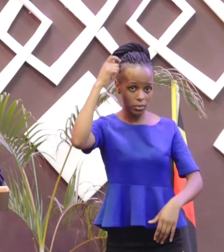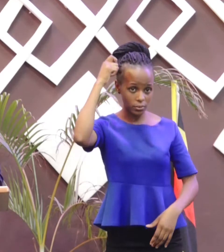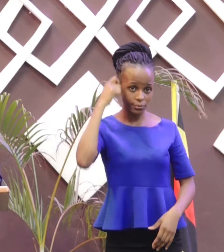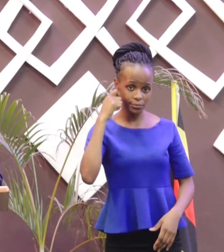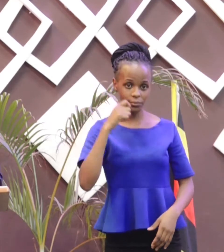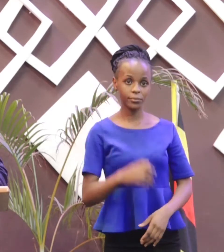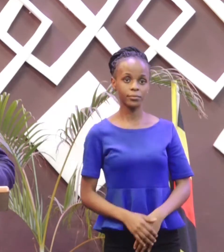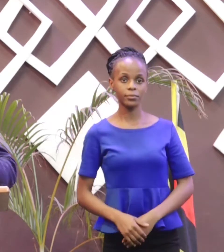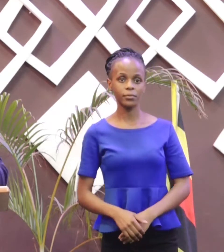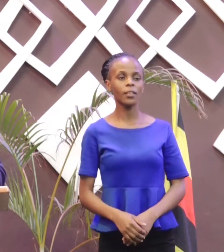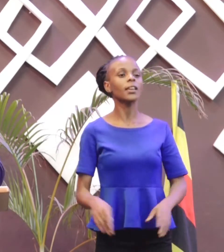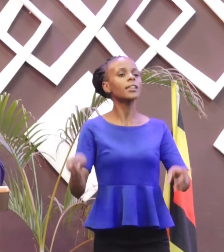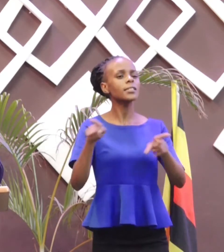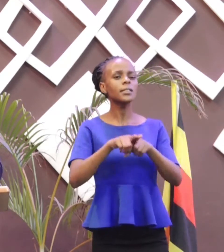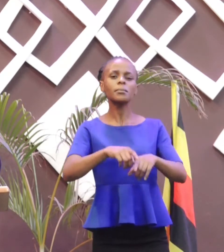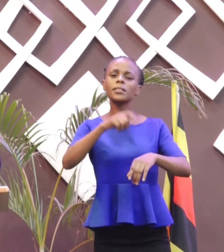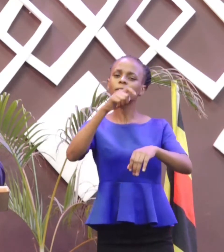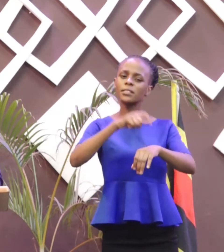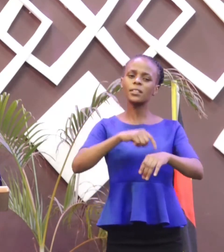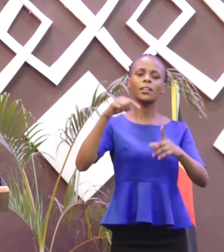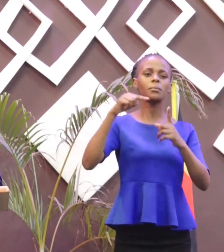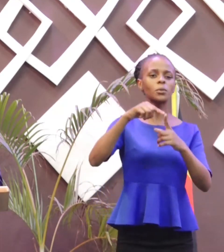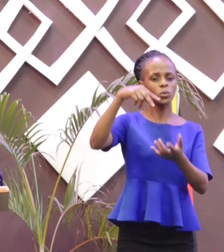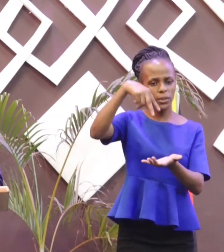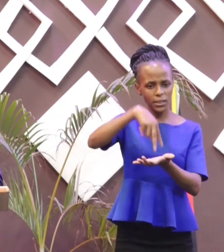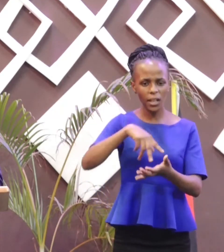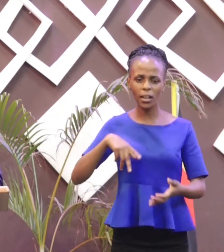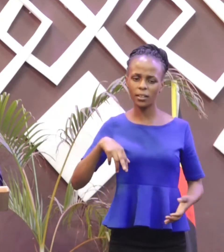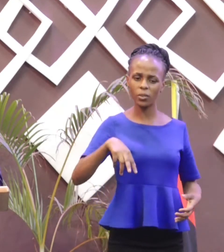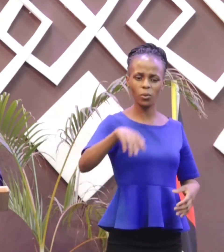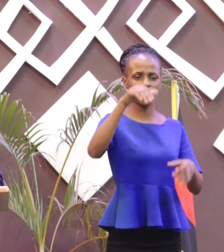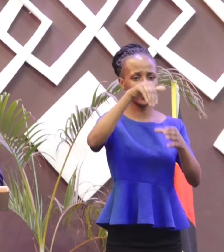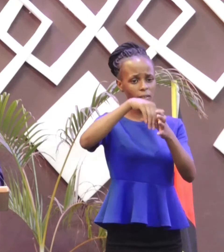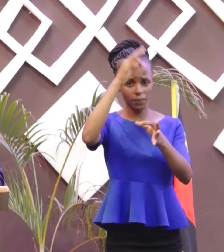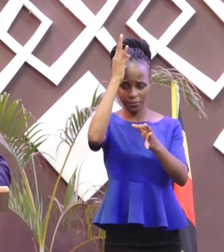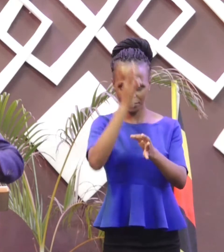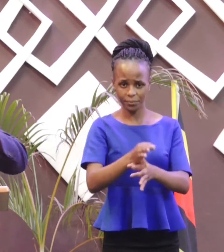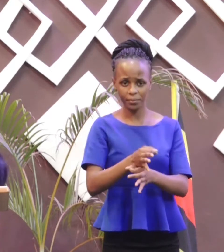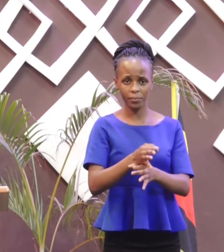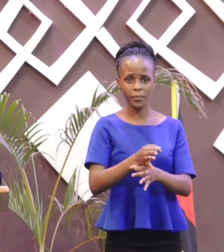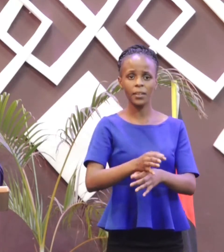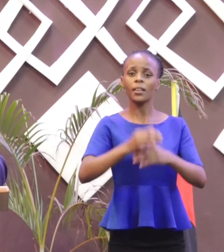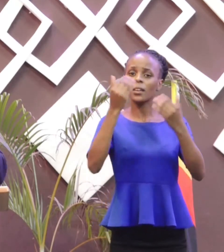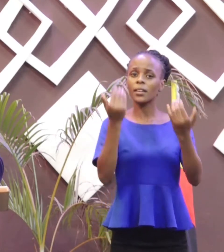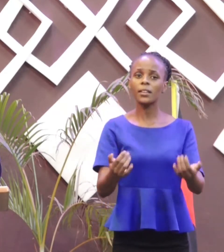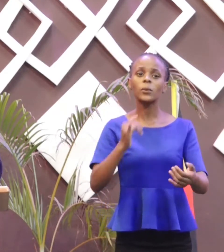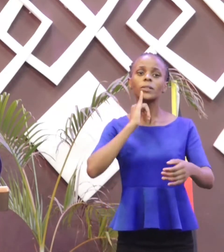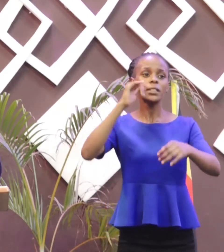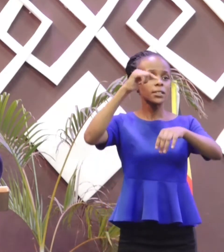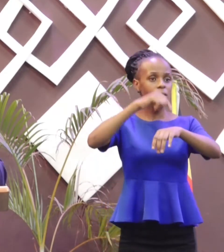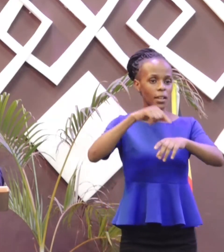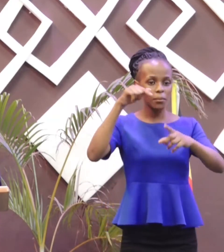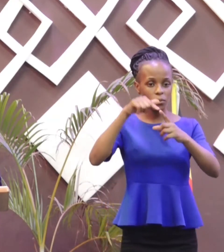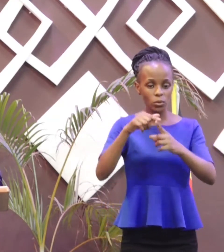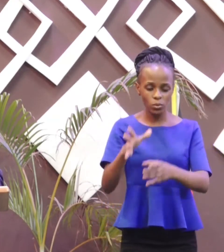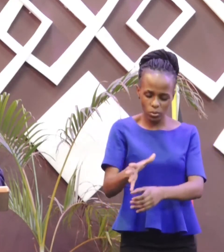Joshua. Then it is time to walk in faith. Ke kasero kubanga tutambulira mu kukkiriza. It is time to trust the